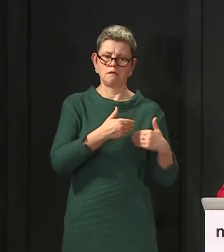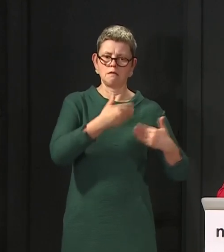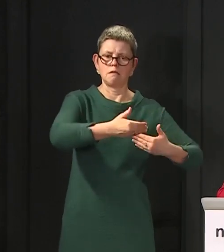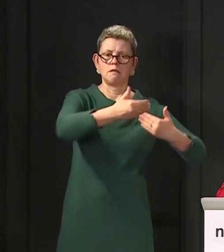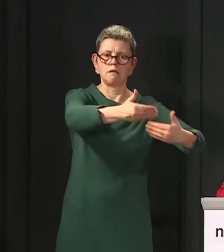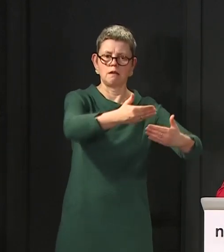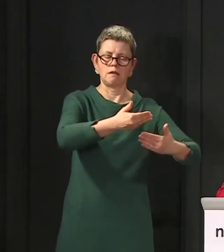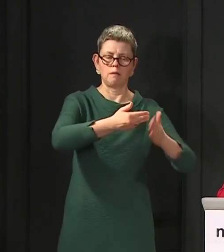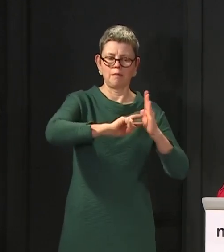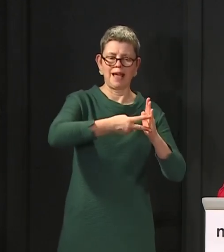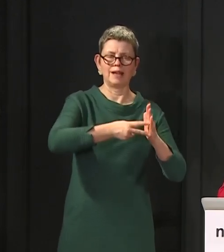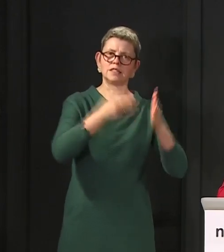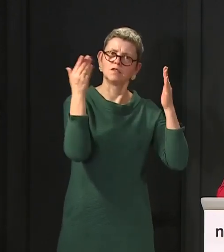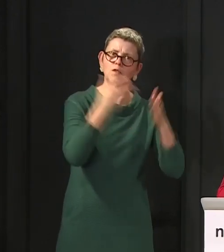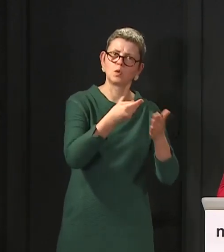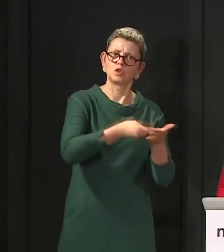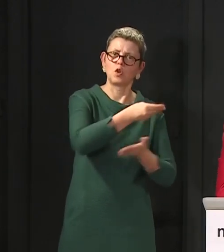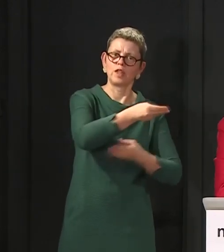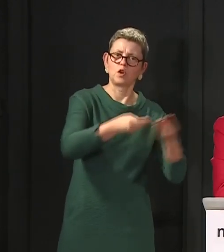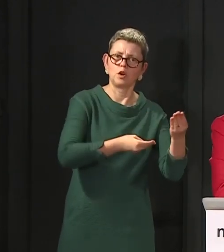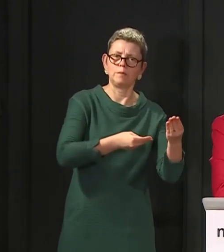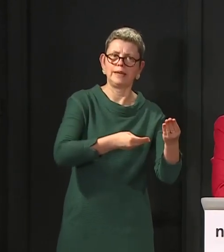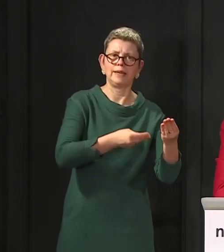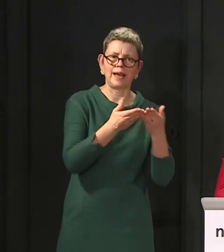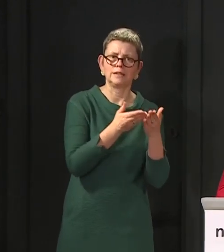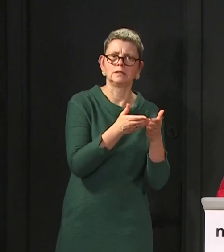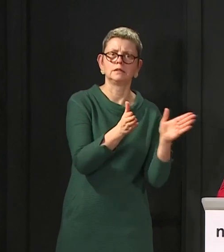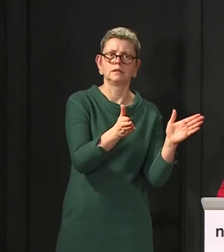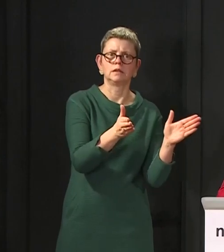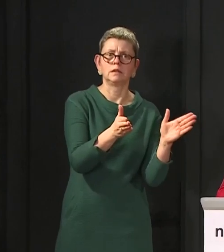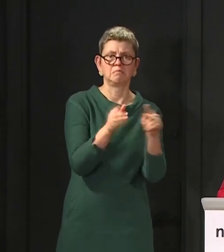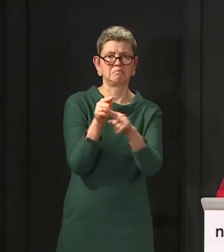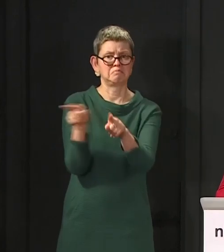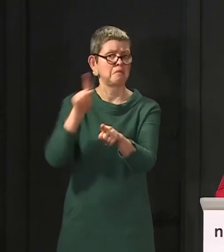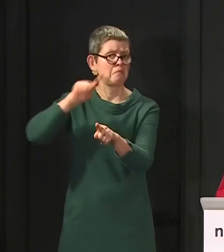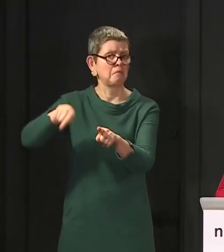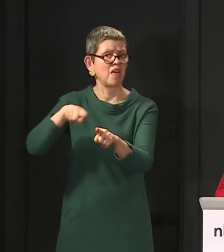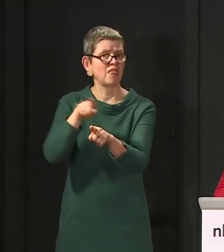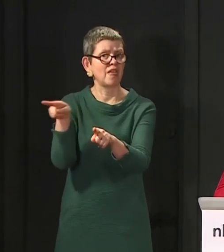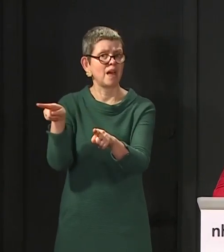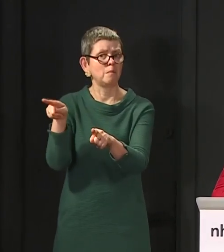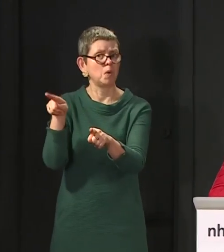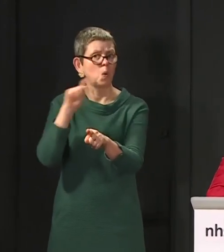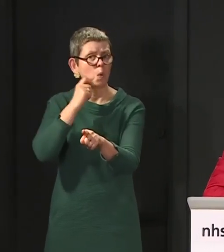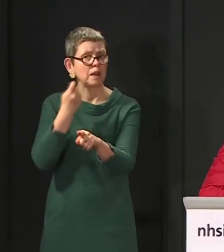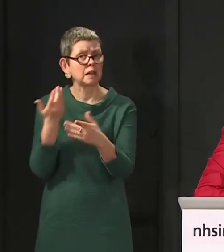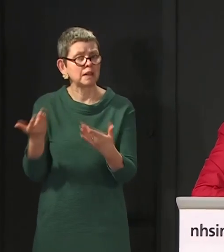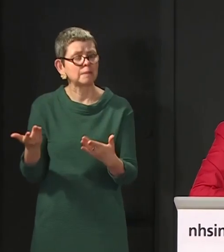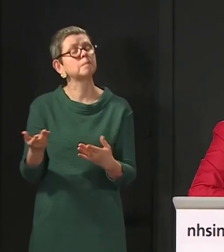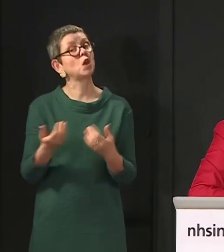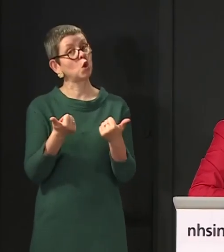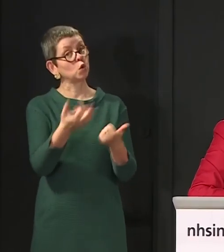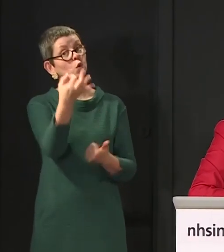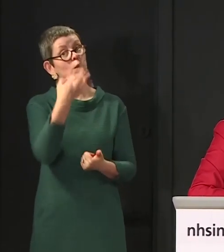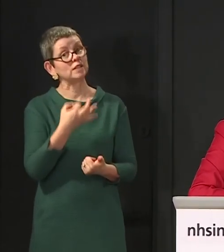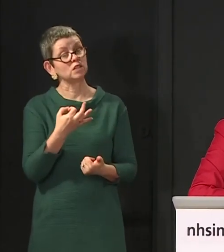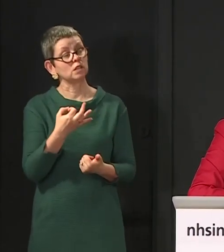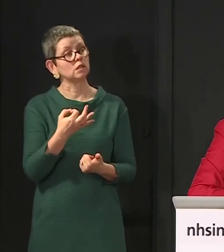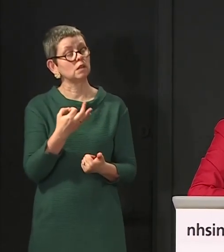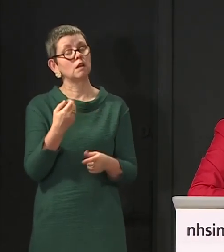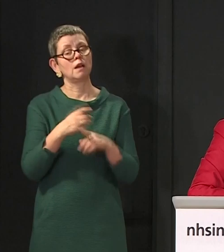wider population? It's a really important point, Tom, and I think a good one to end on. I'm going to hand over to the Health Secretary to say a bit about the work we're